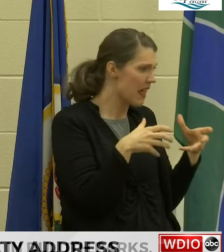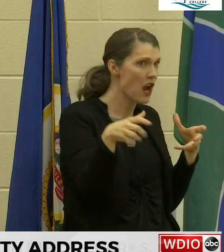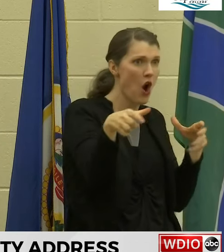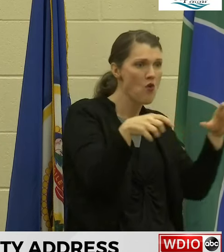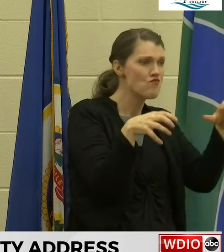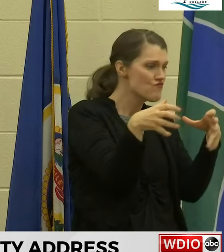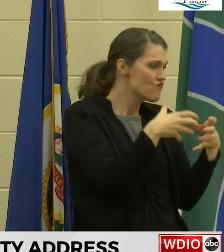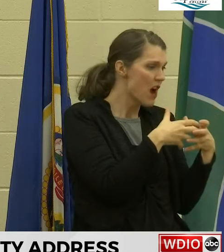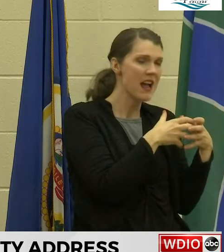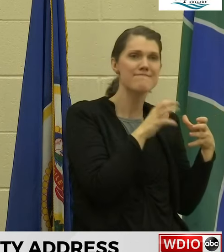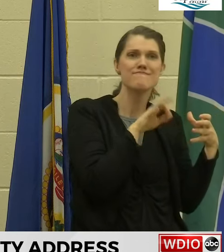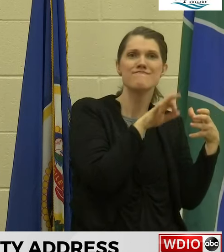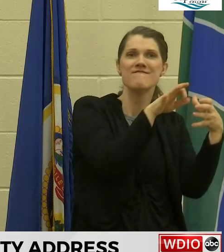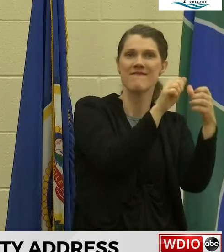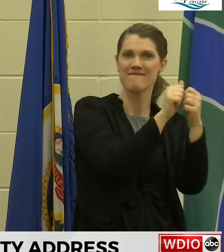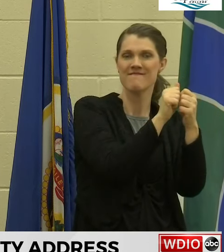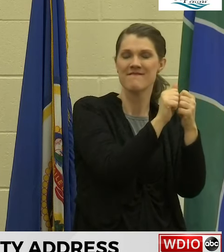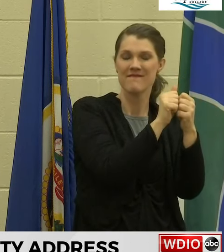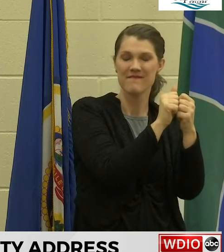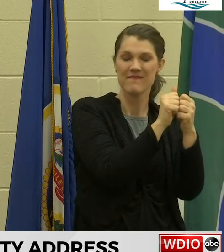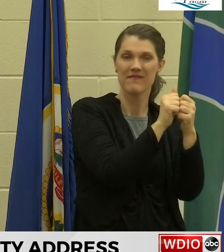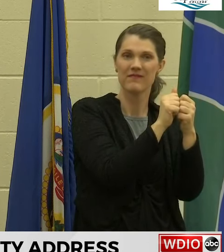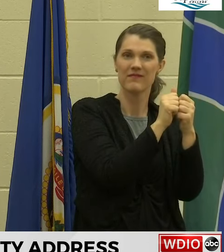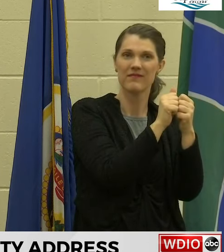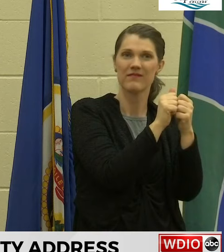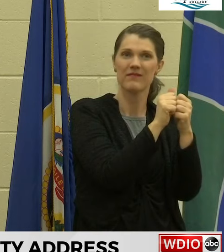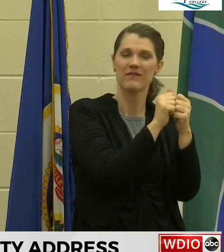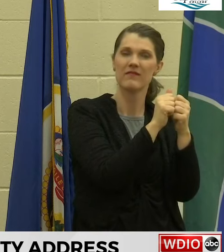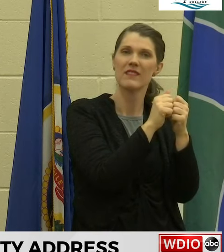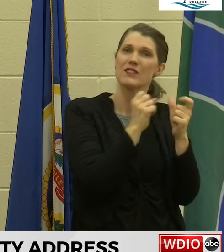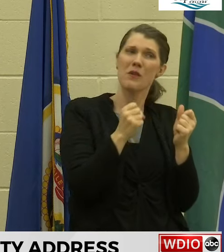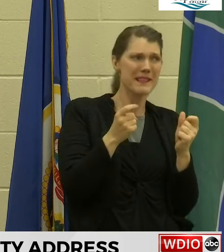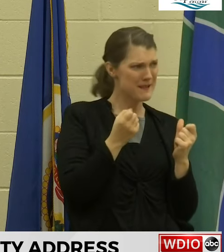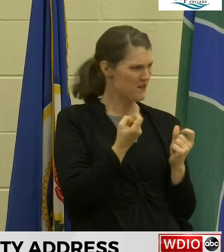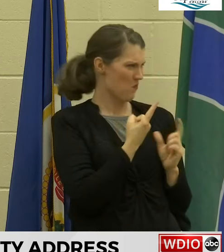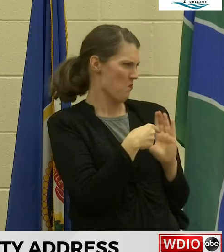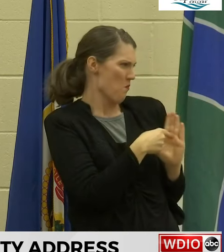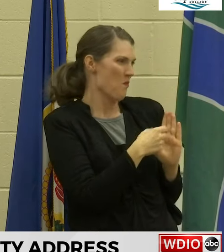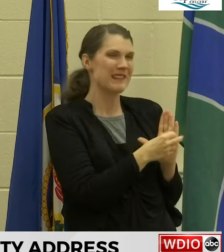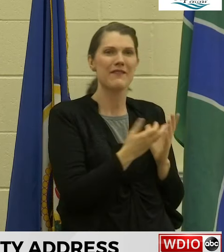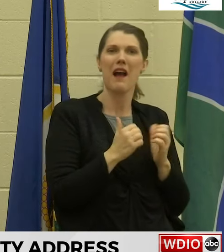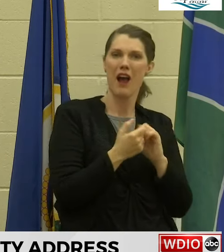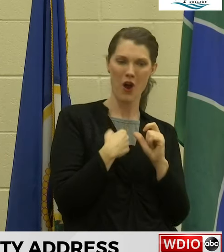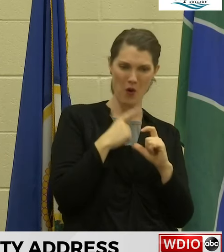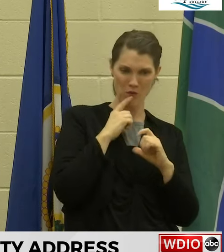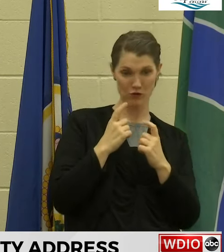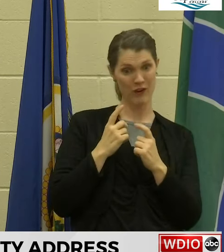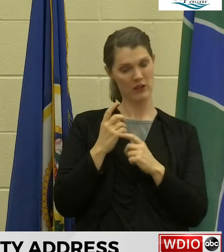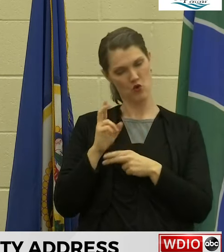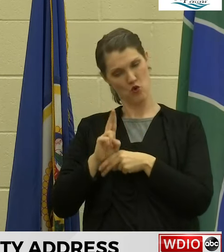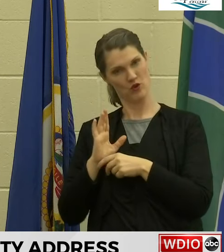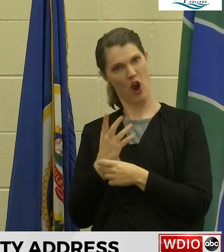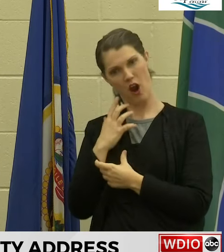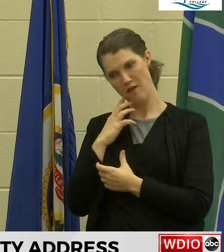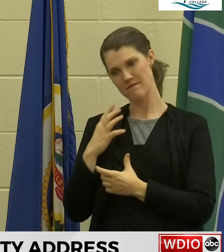So these are just a few stories of the many ways we're investing in our future and building on our strengths as a